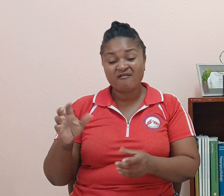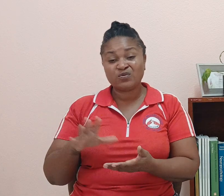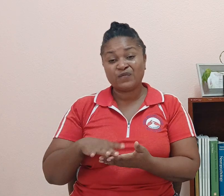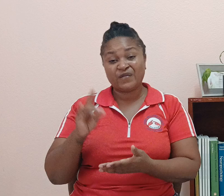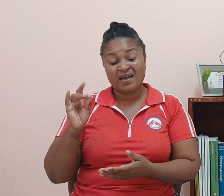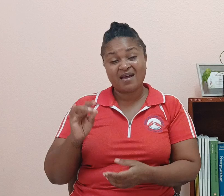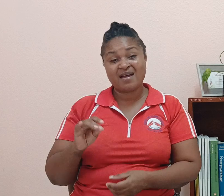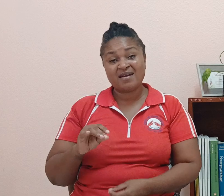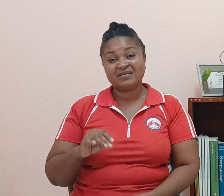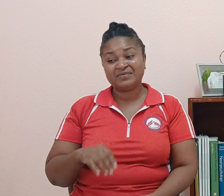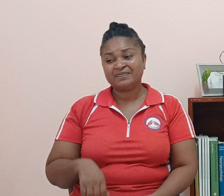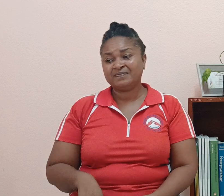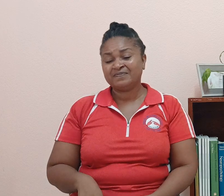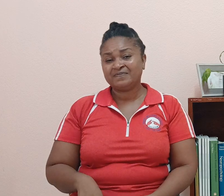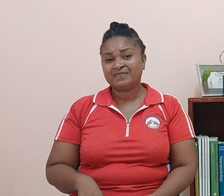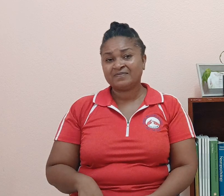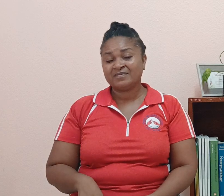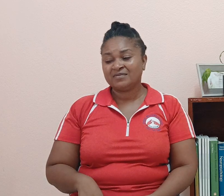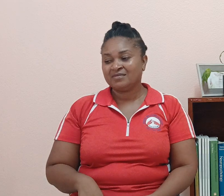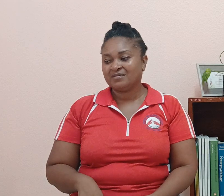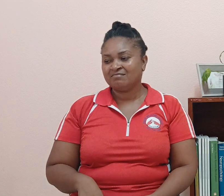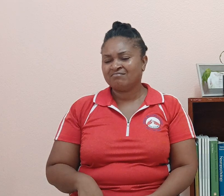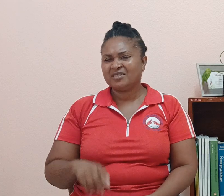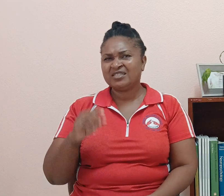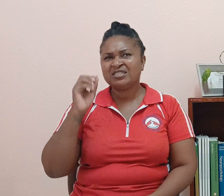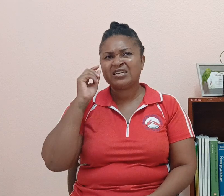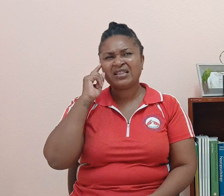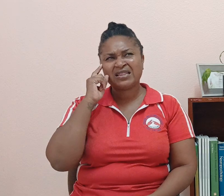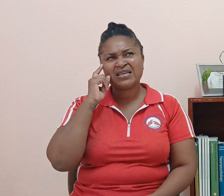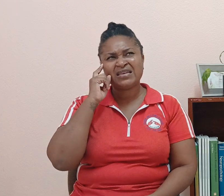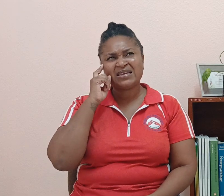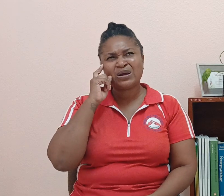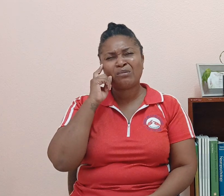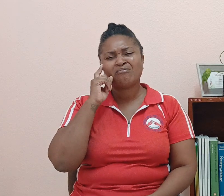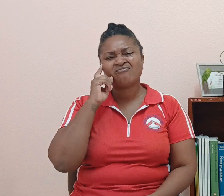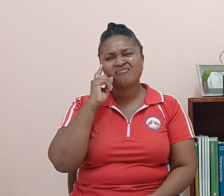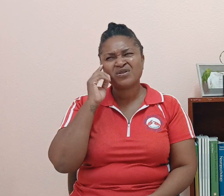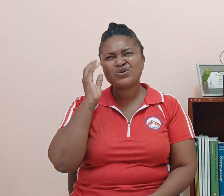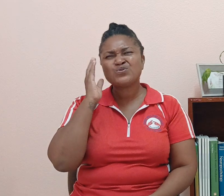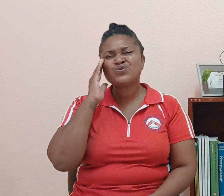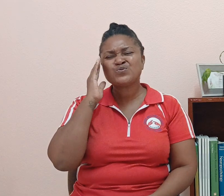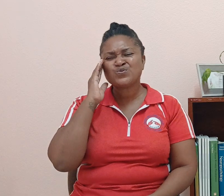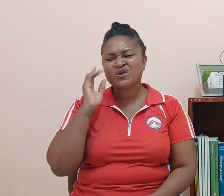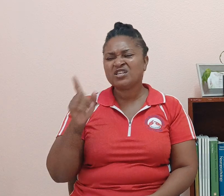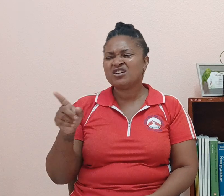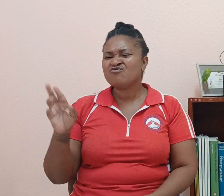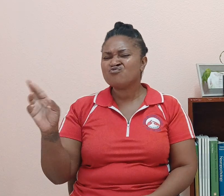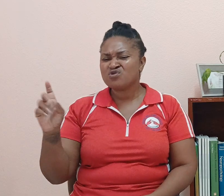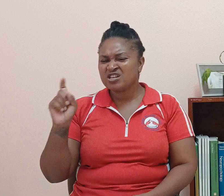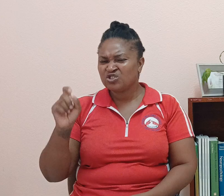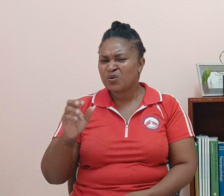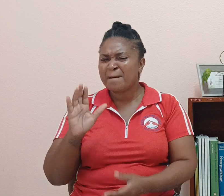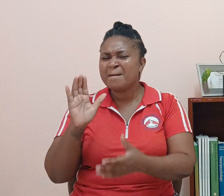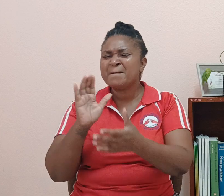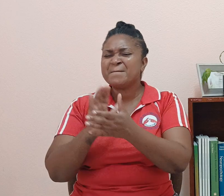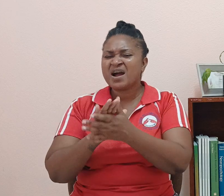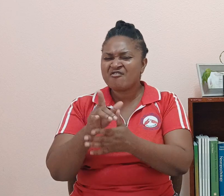She wanted her to marry Boaz, so she told Ruth to fix up